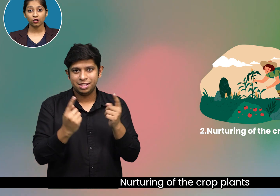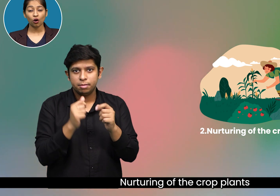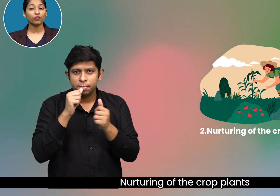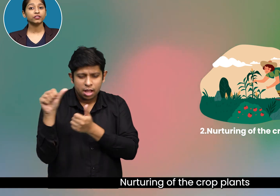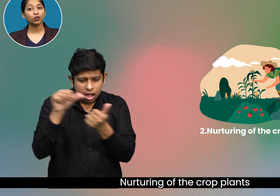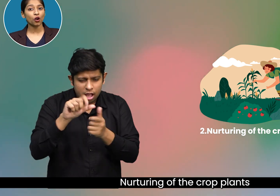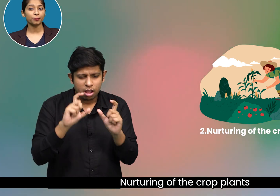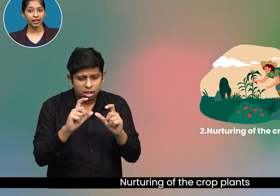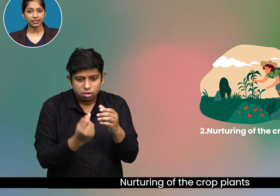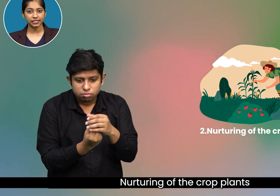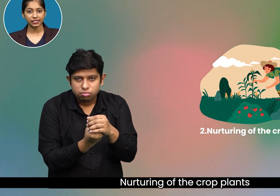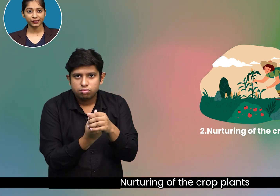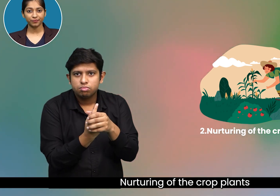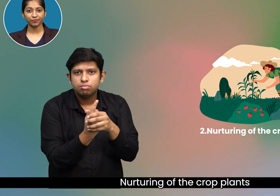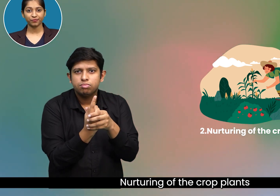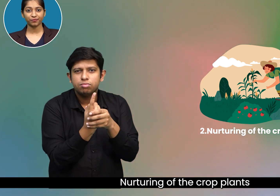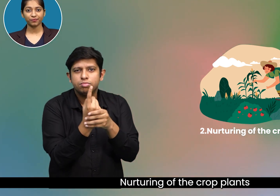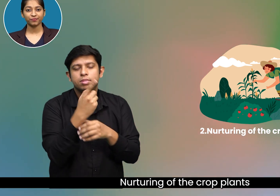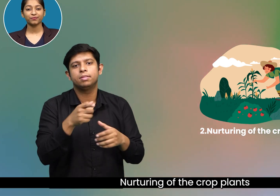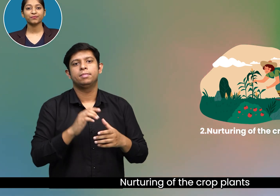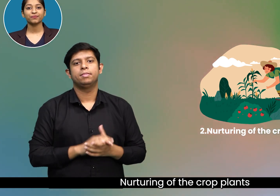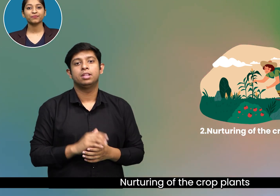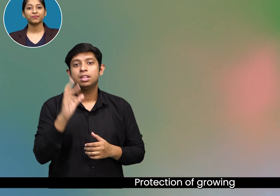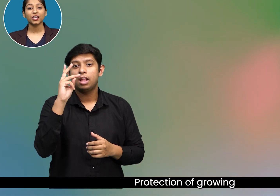nurturing of the crop plants,